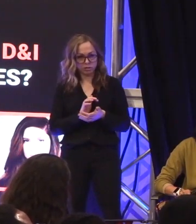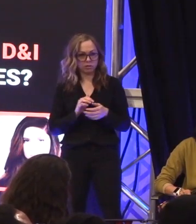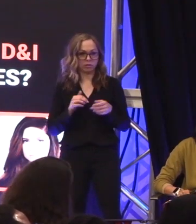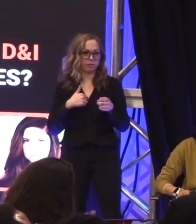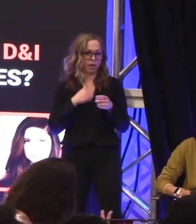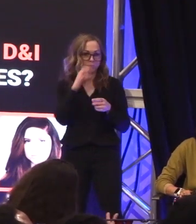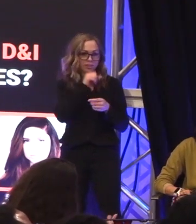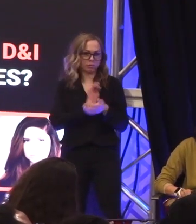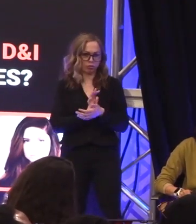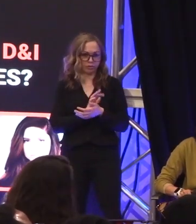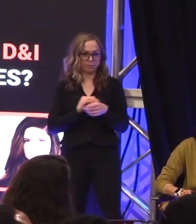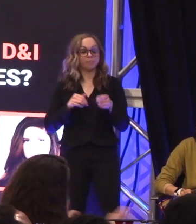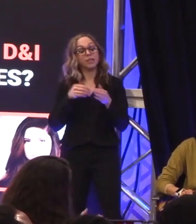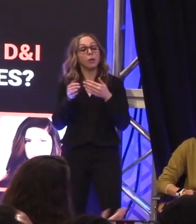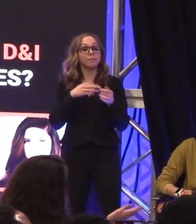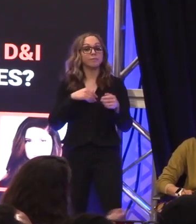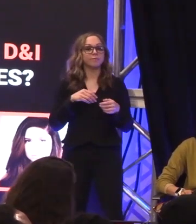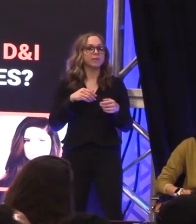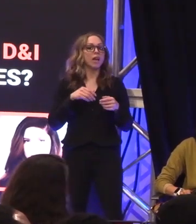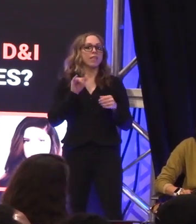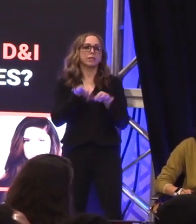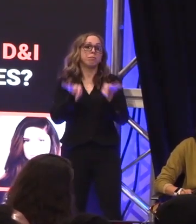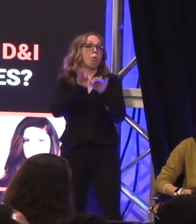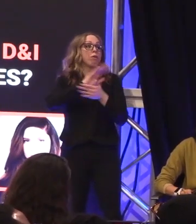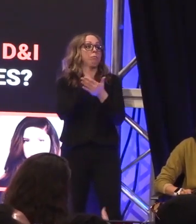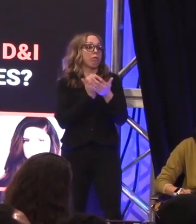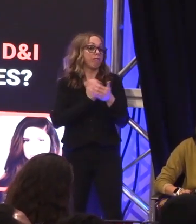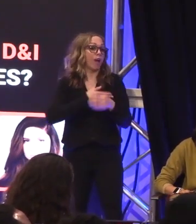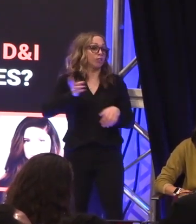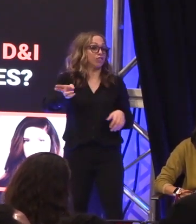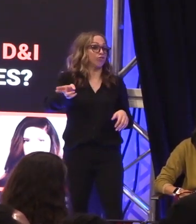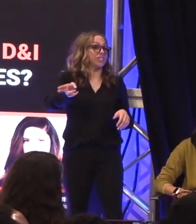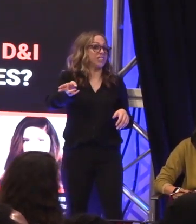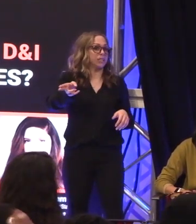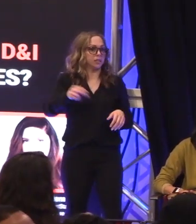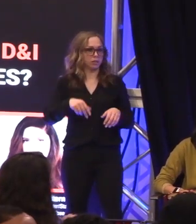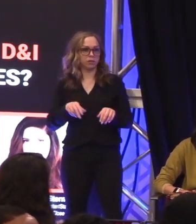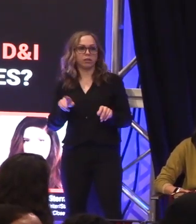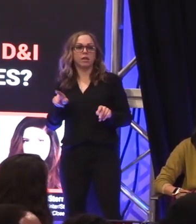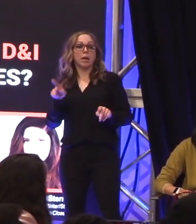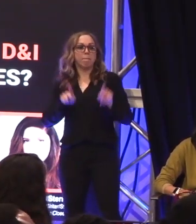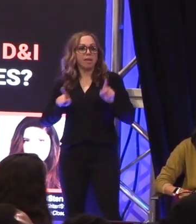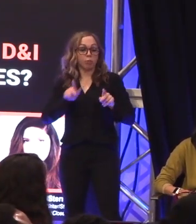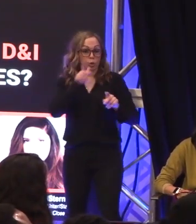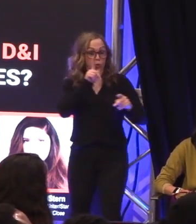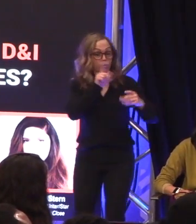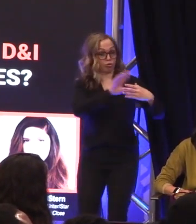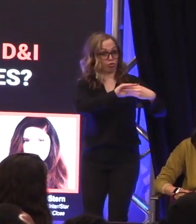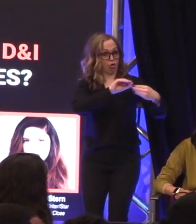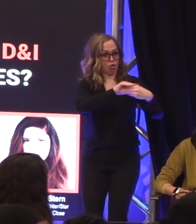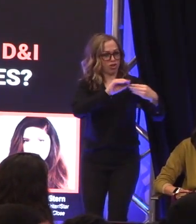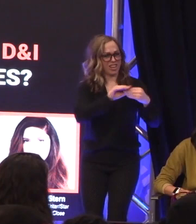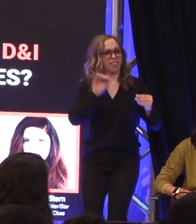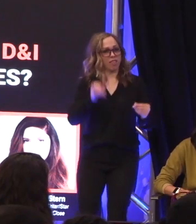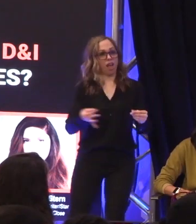is an important part of American history, and the work that the people whose story was told benefits all of